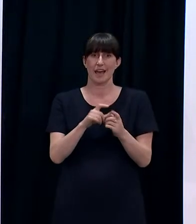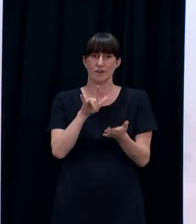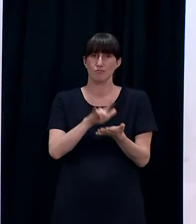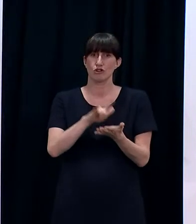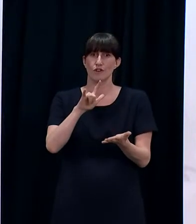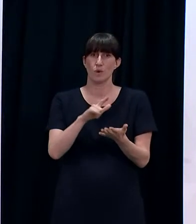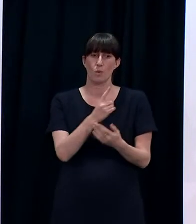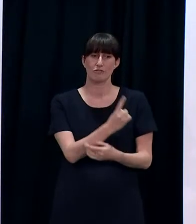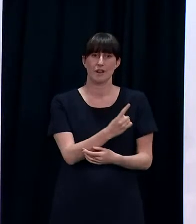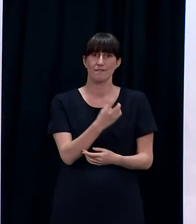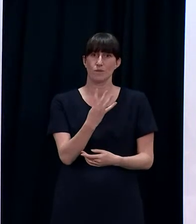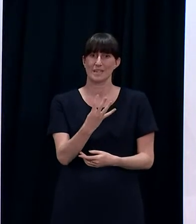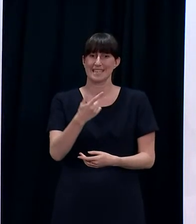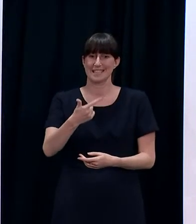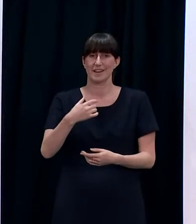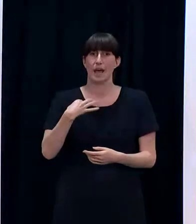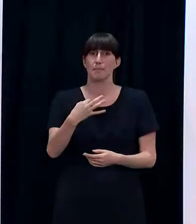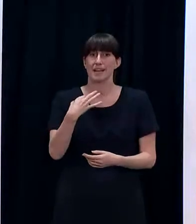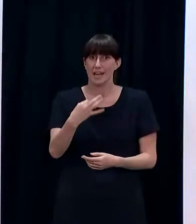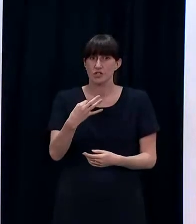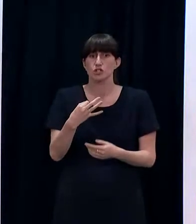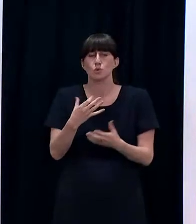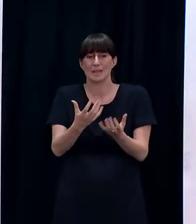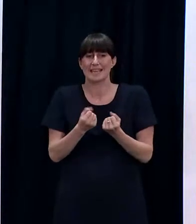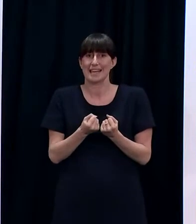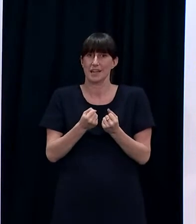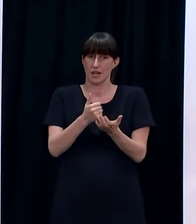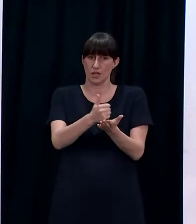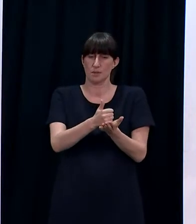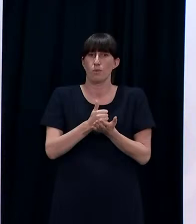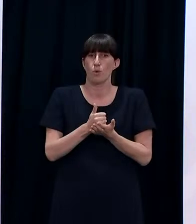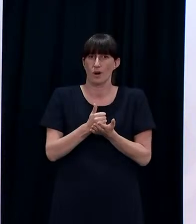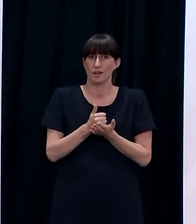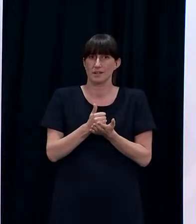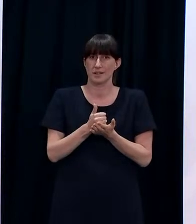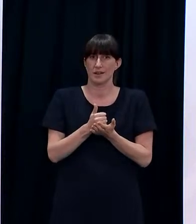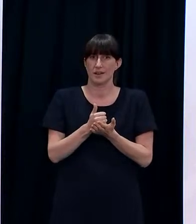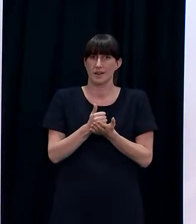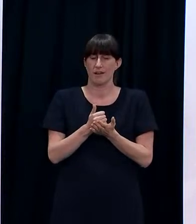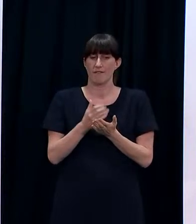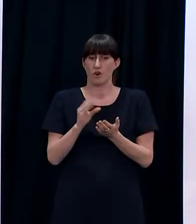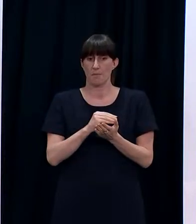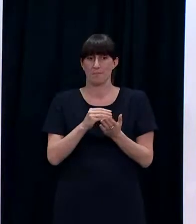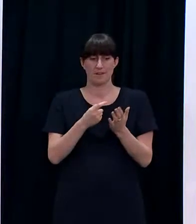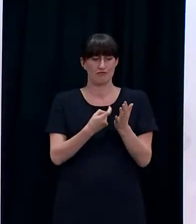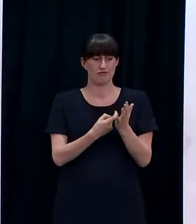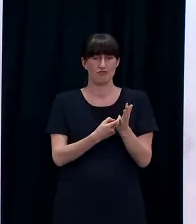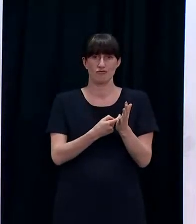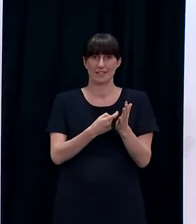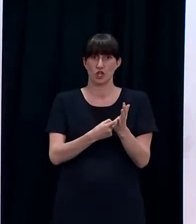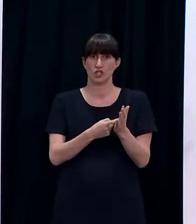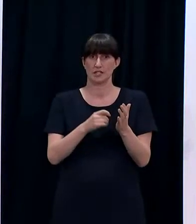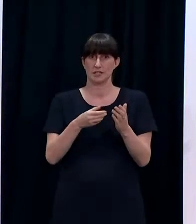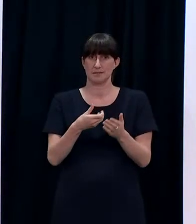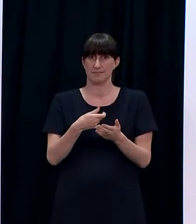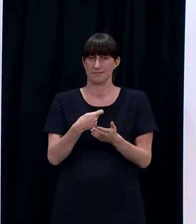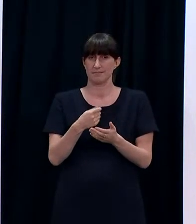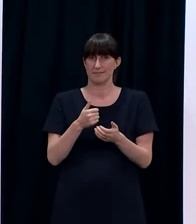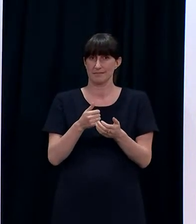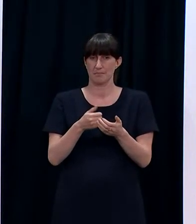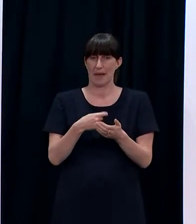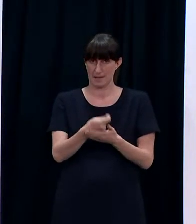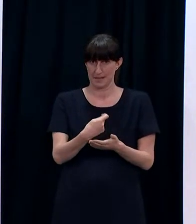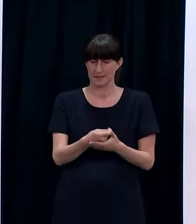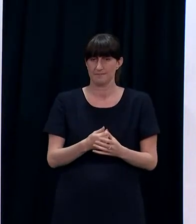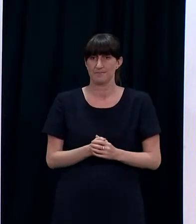applications totalling $454 million to be paid out under this payment. The scheme as it was introduced applies